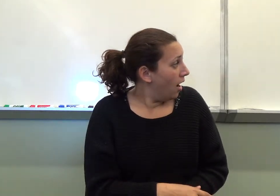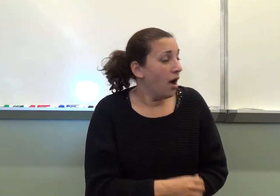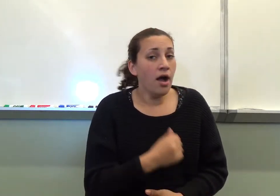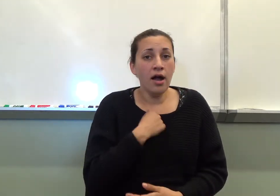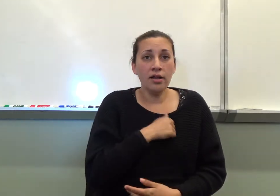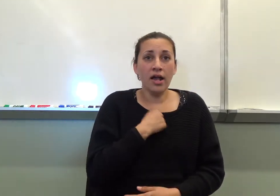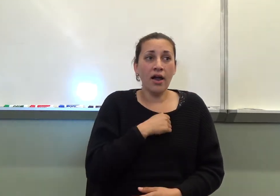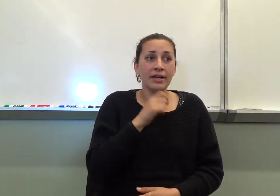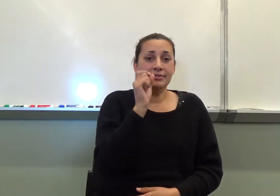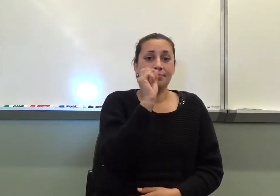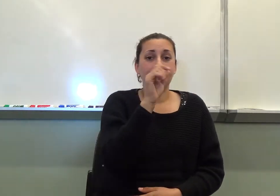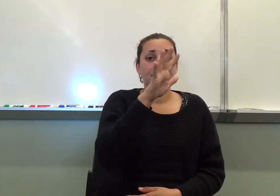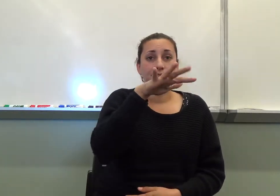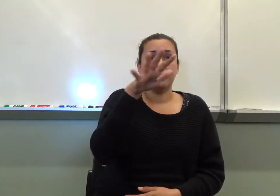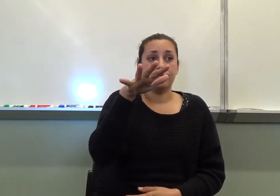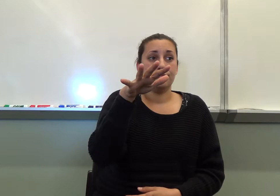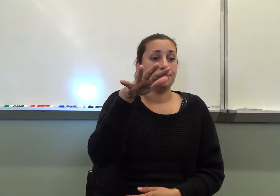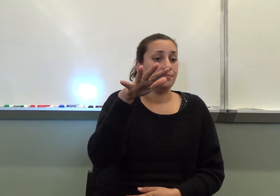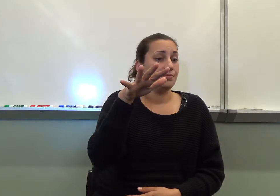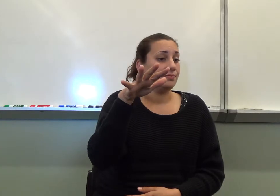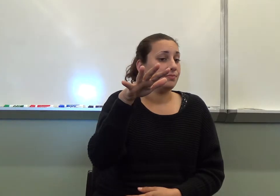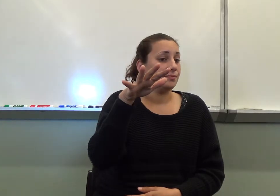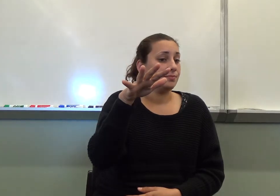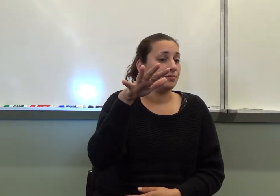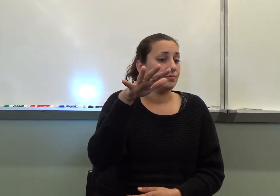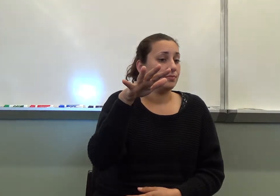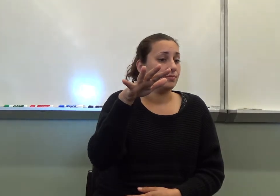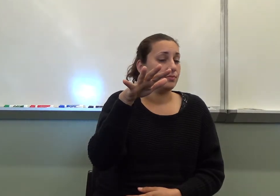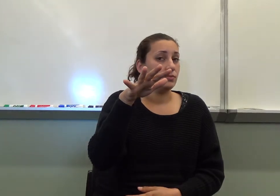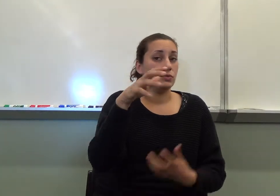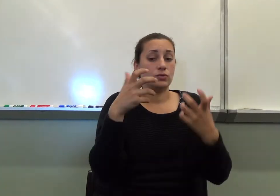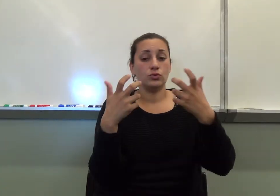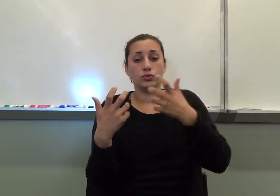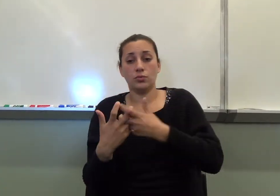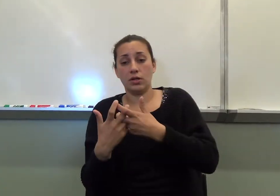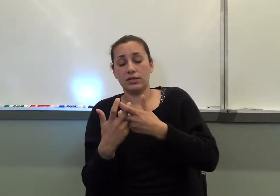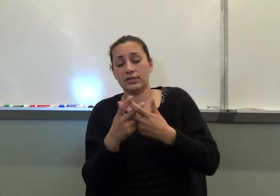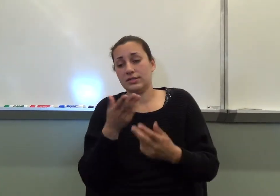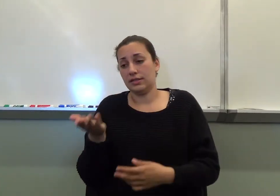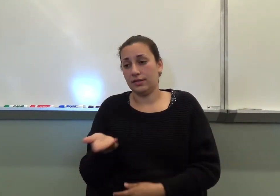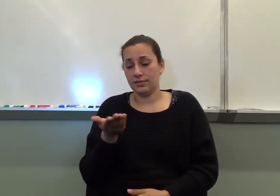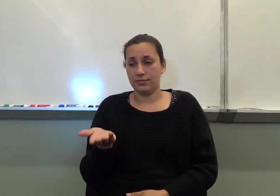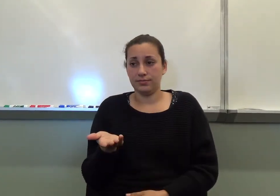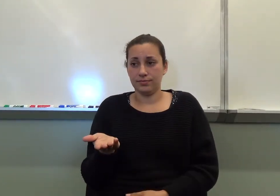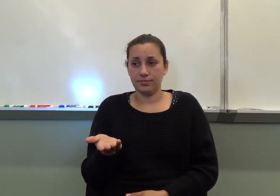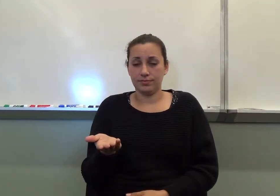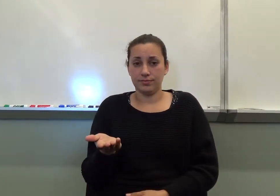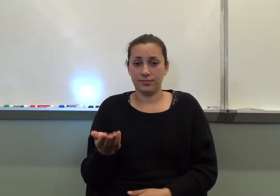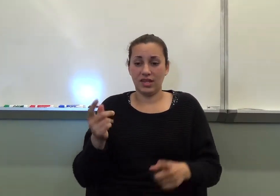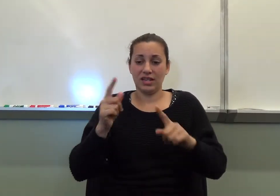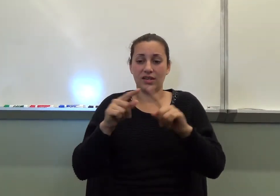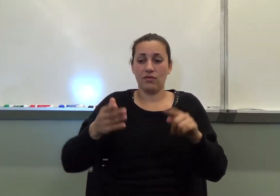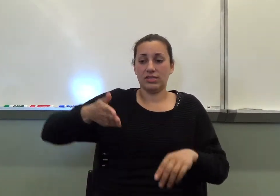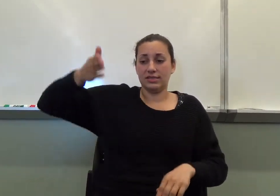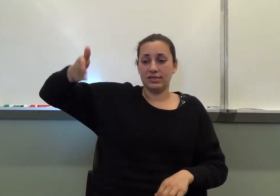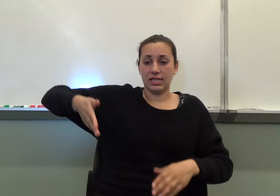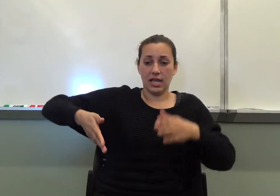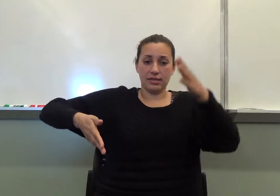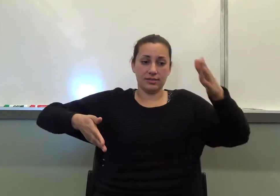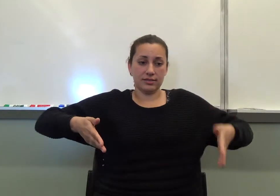the corresponding angle for it is this one over here. Those are on different sides of the parallel line. One's inside, one's